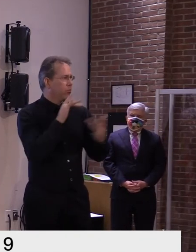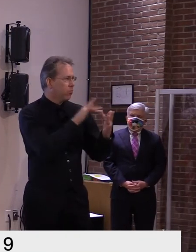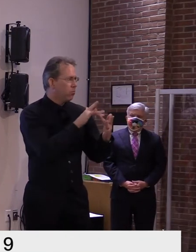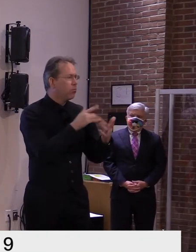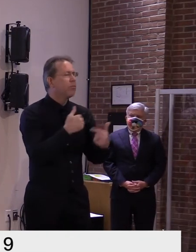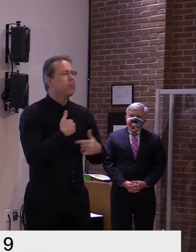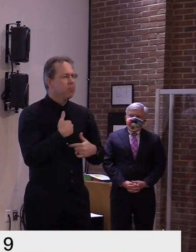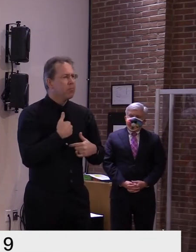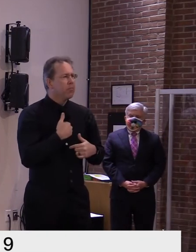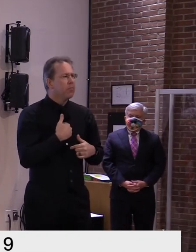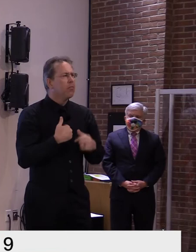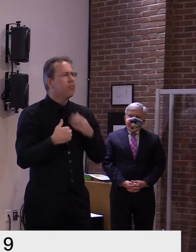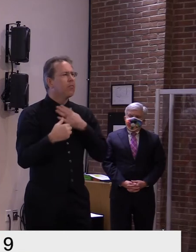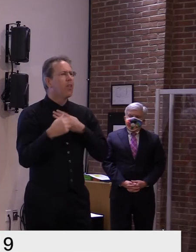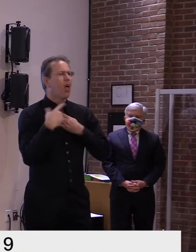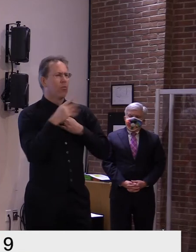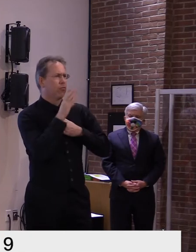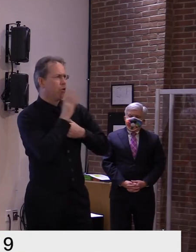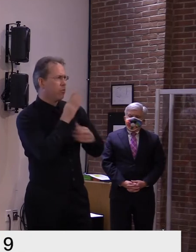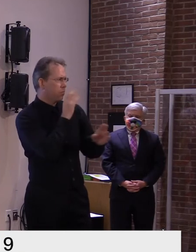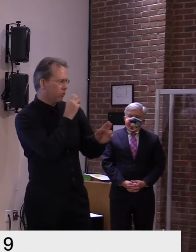that.